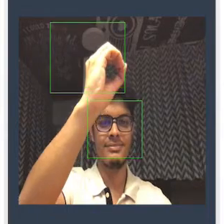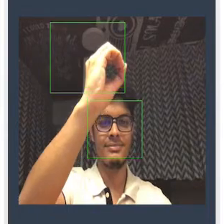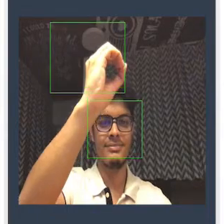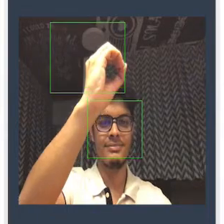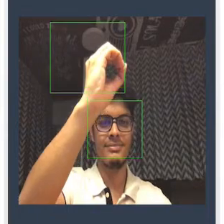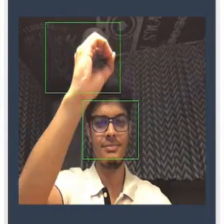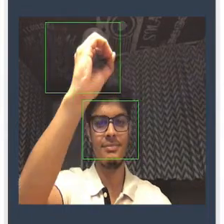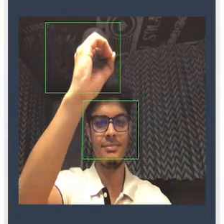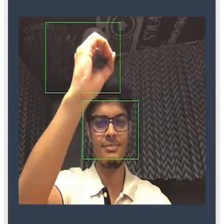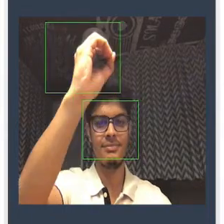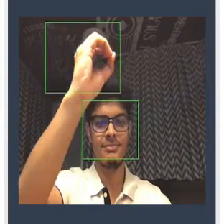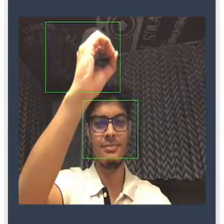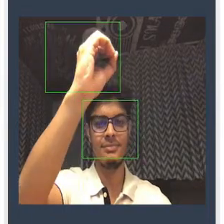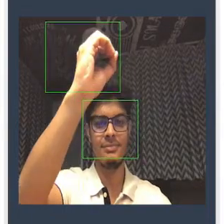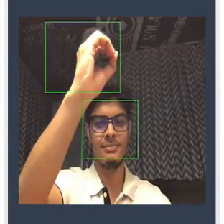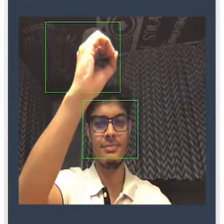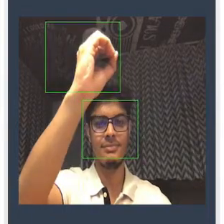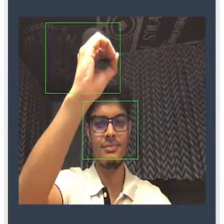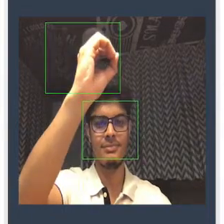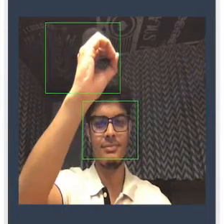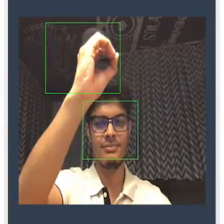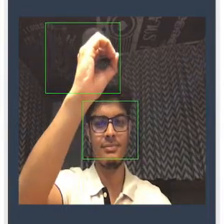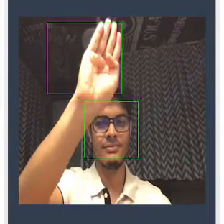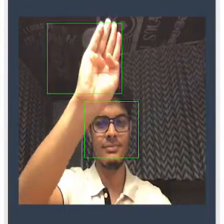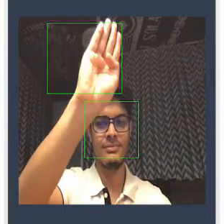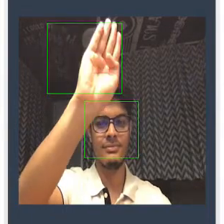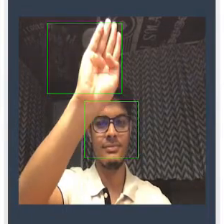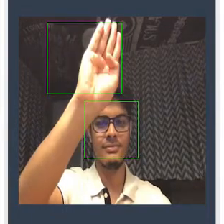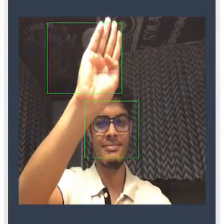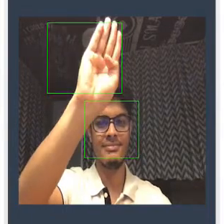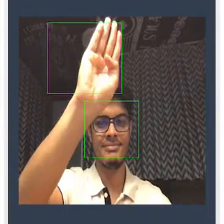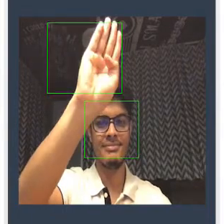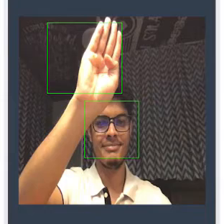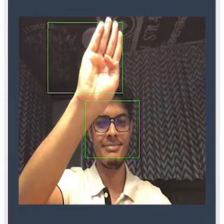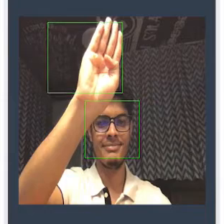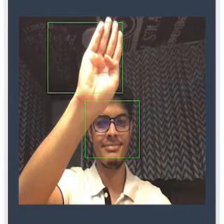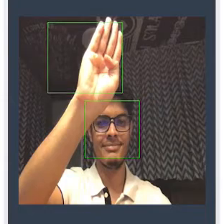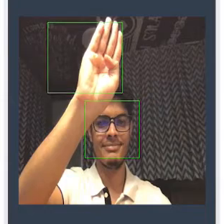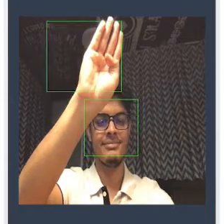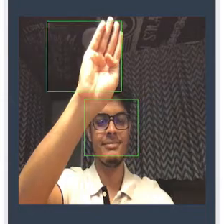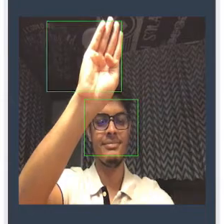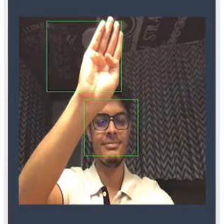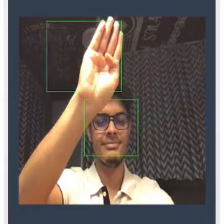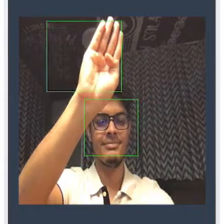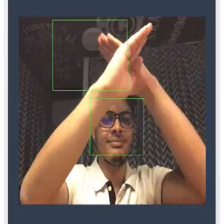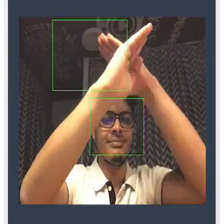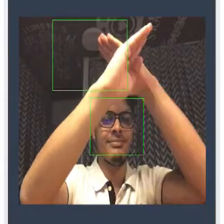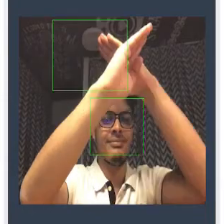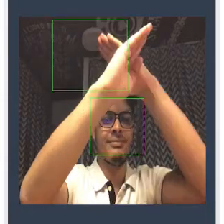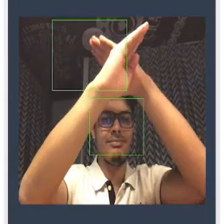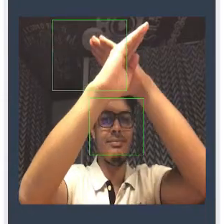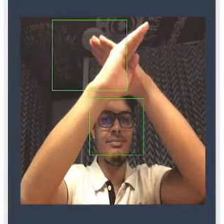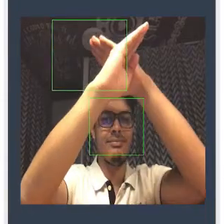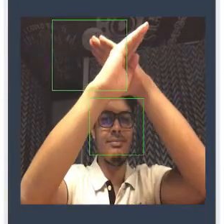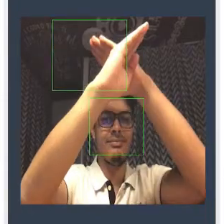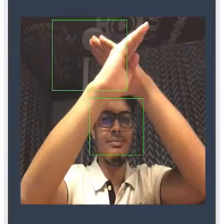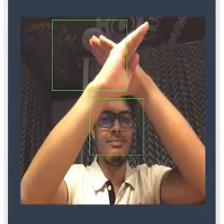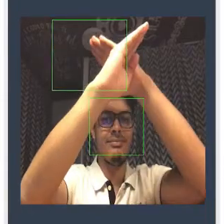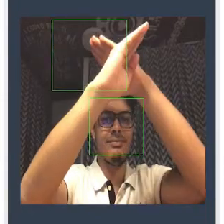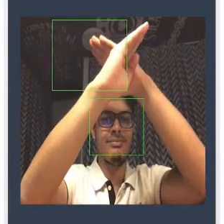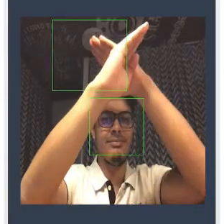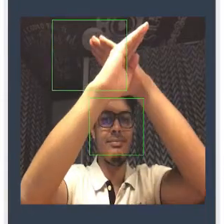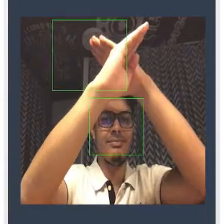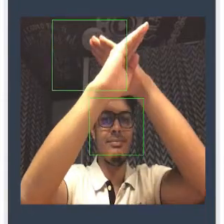a sentence, and he will complete it with a cross gesture to indicate that they have completed